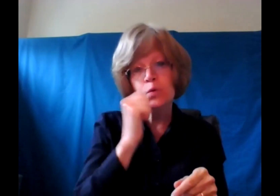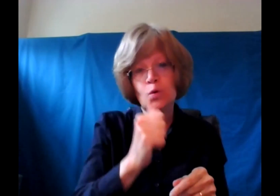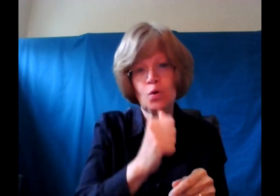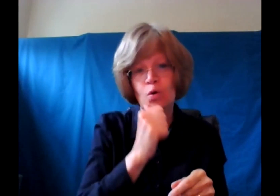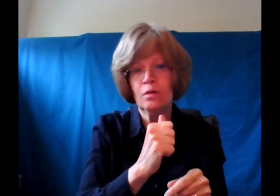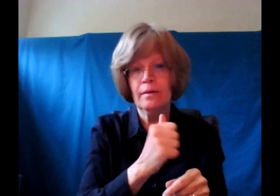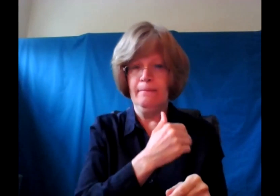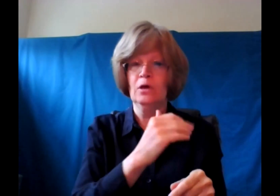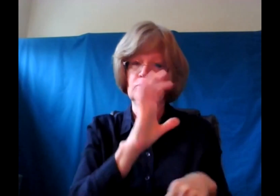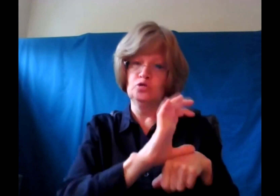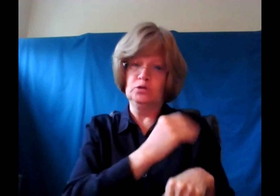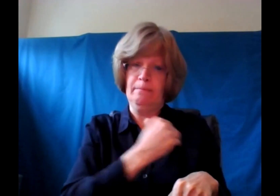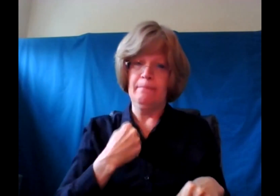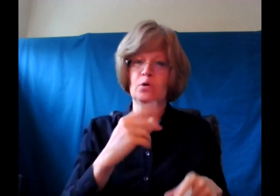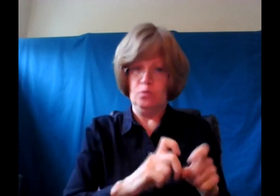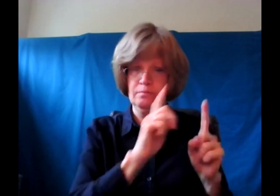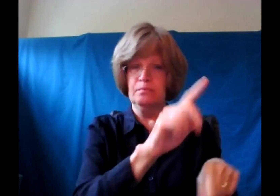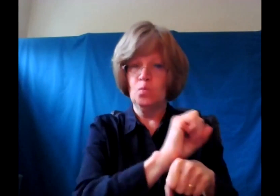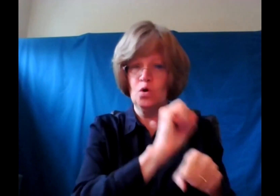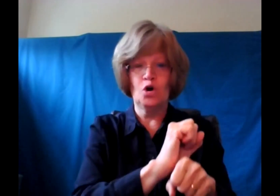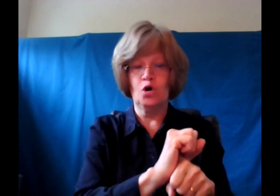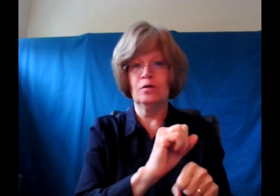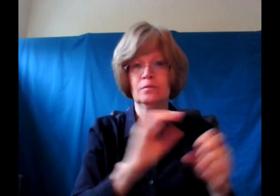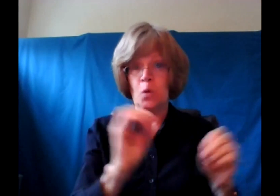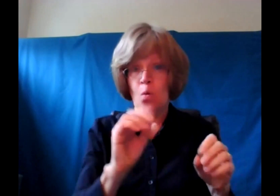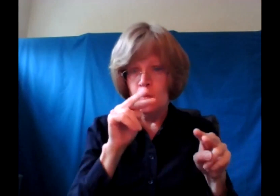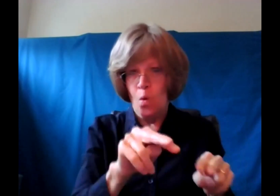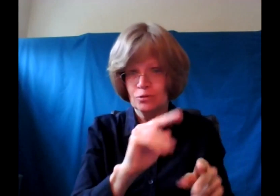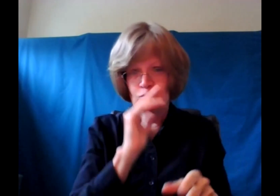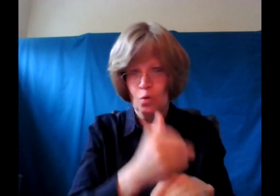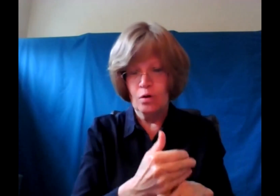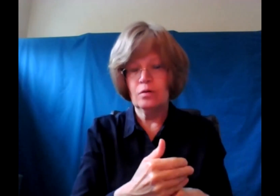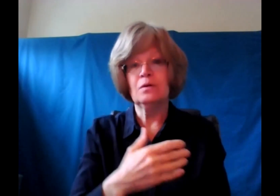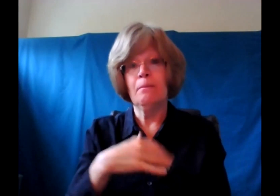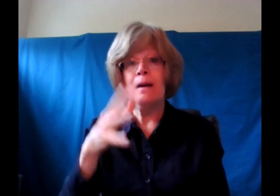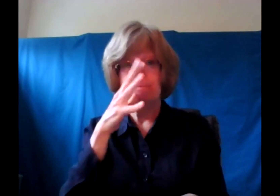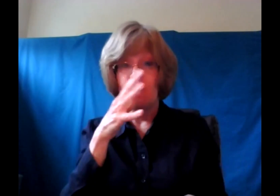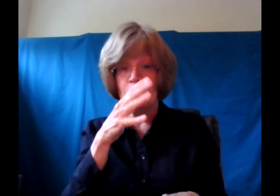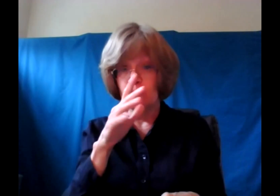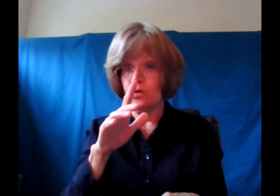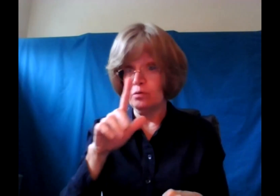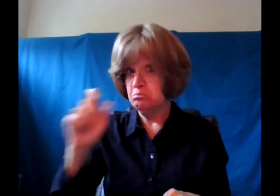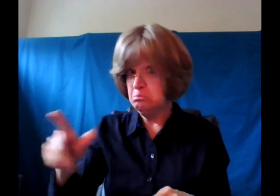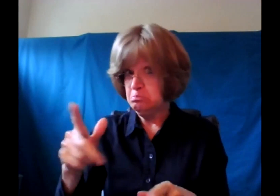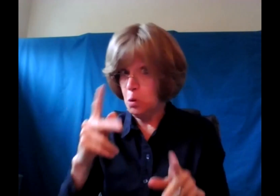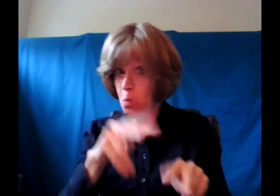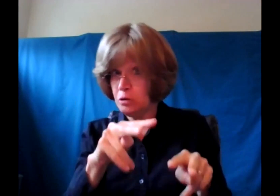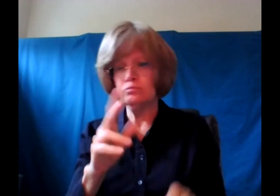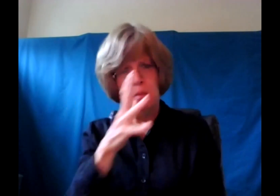girl. A member of our church had to work, had no place for her daughter to be, and asked my mother, would she keep her? And my mom said,